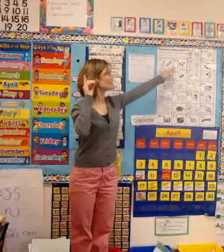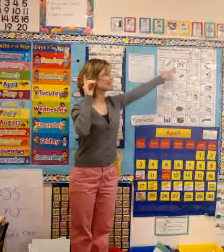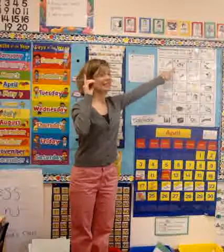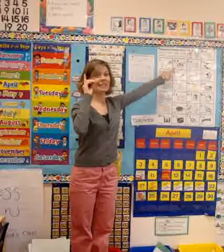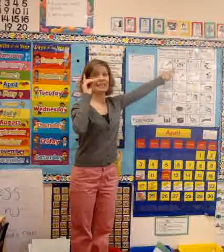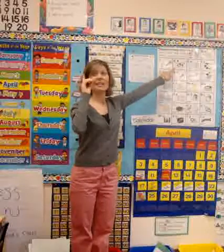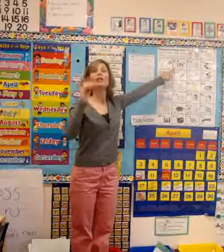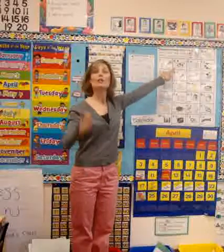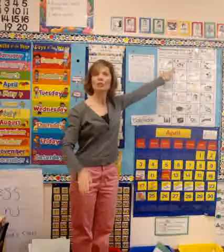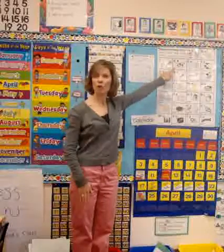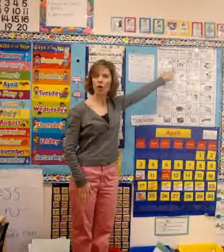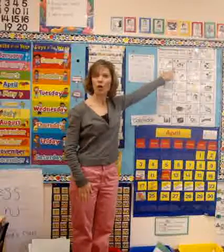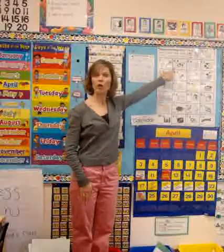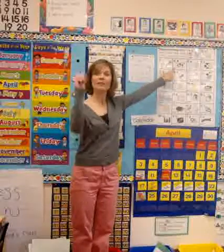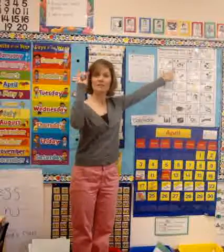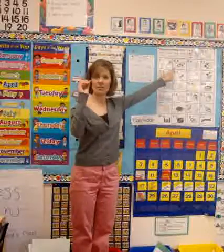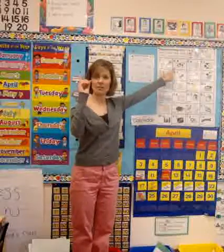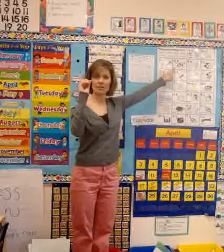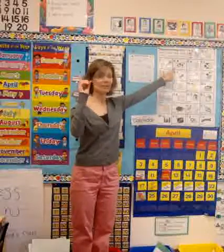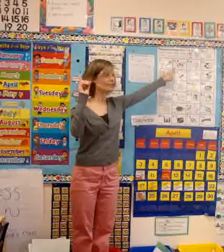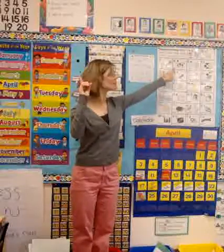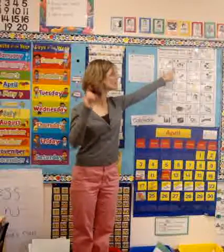D, dog, D.